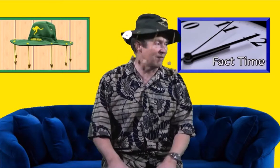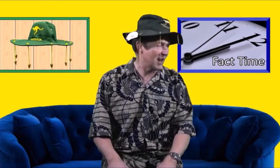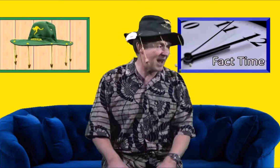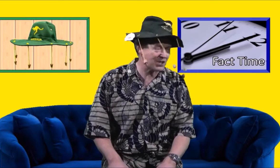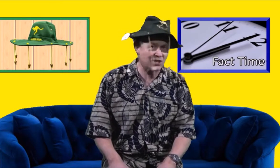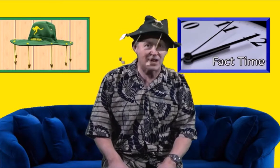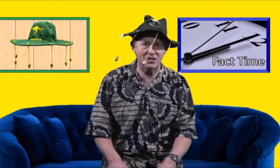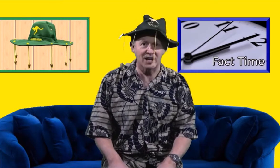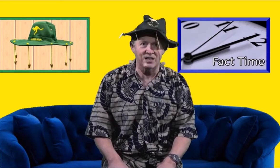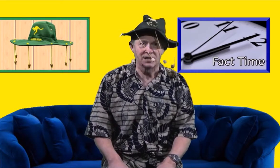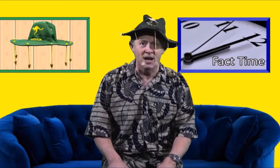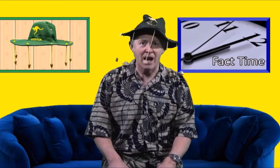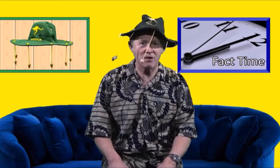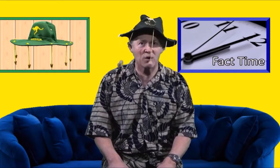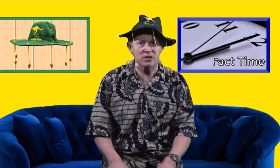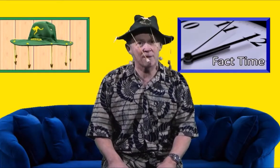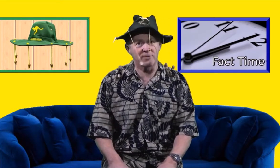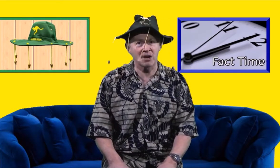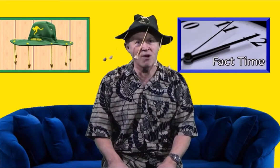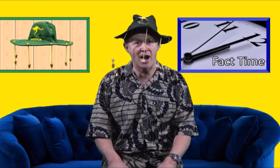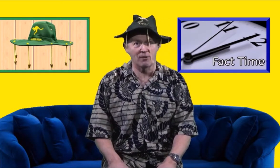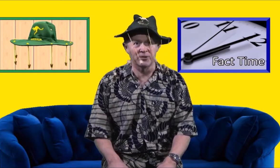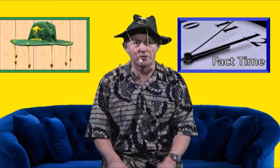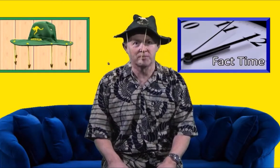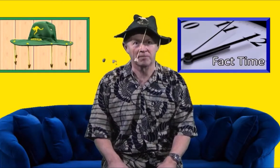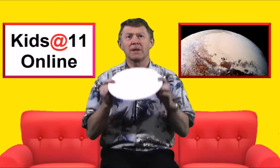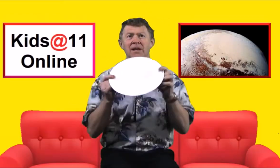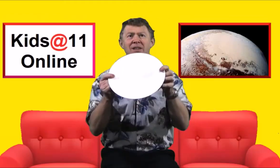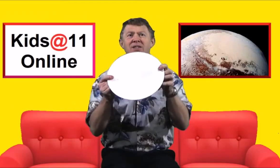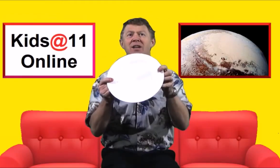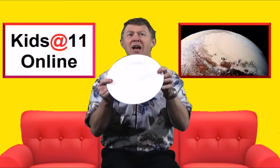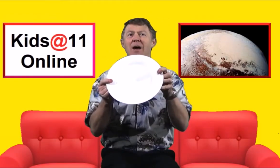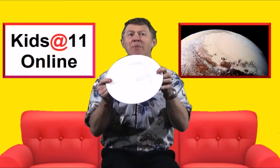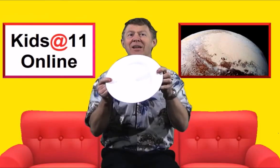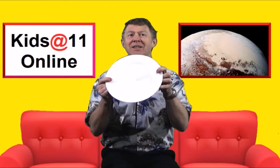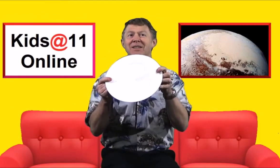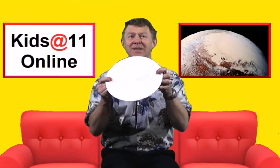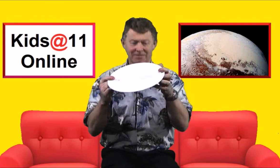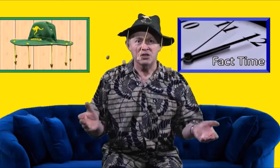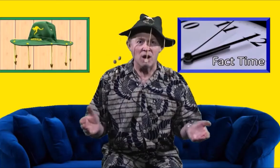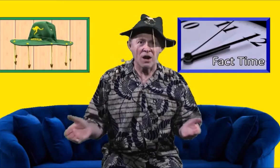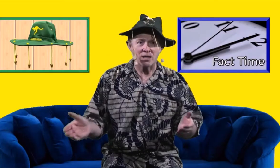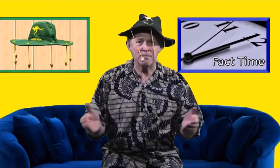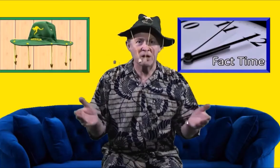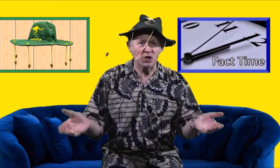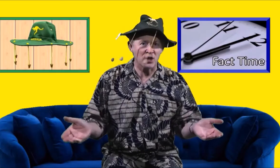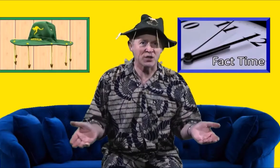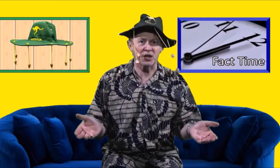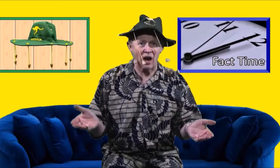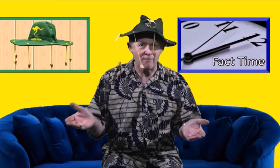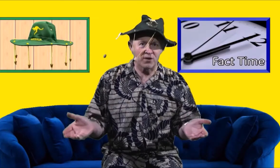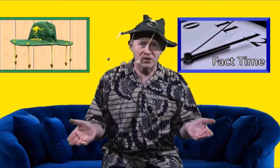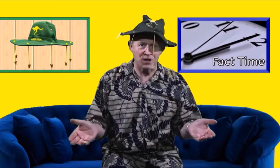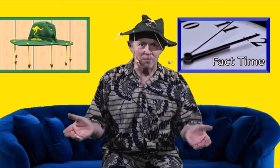let's test it. Have you got something round? Yes, a plate. So let's measure the circumference of the